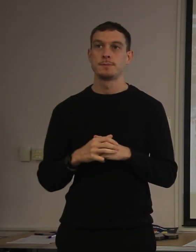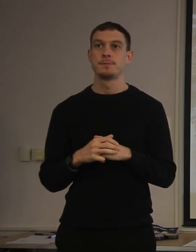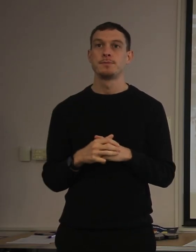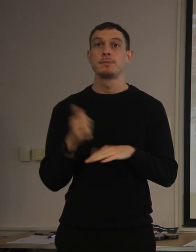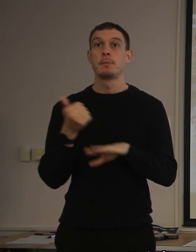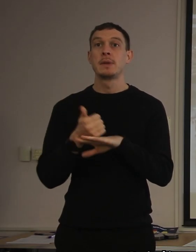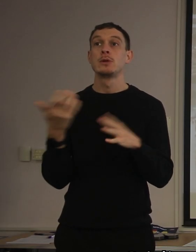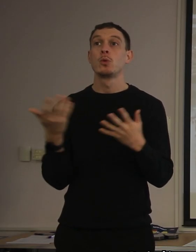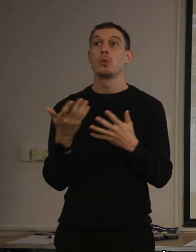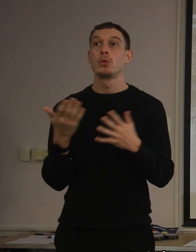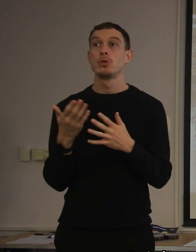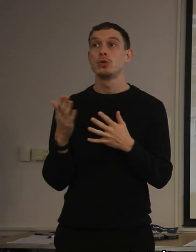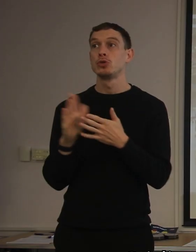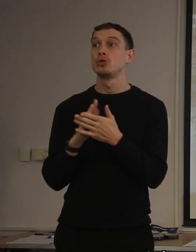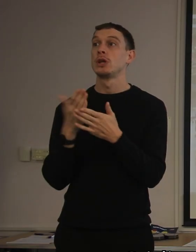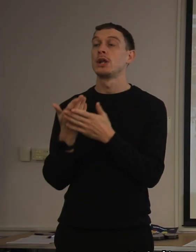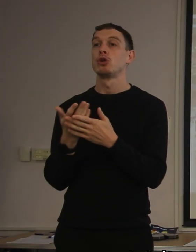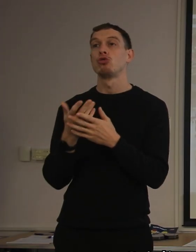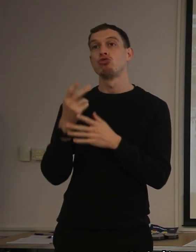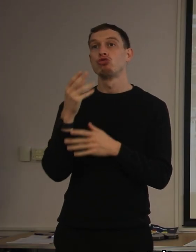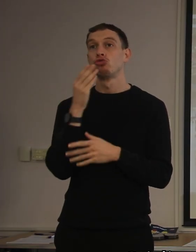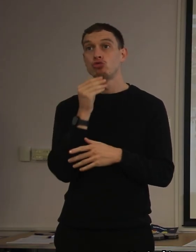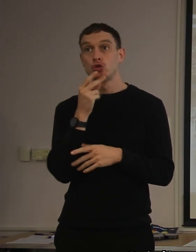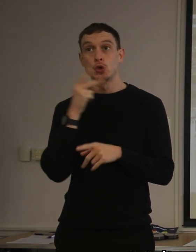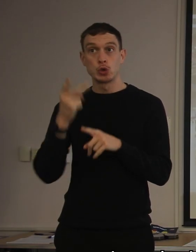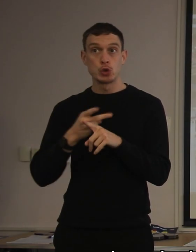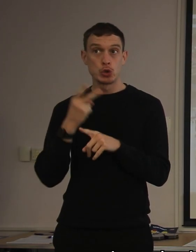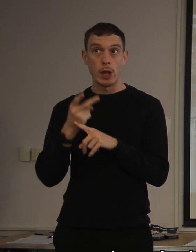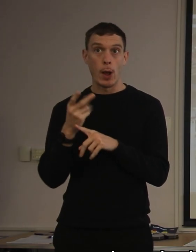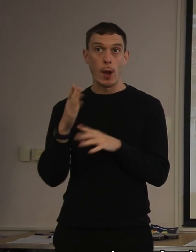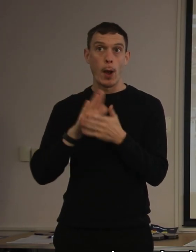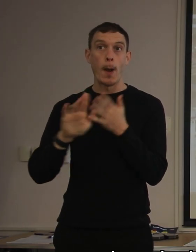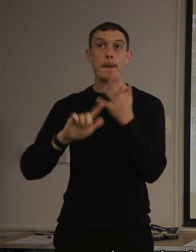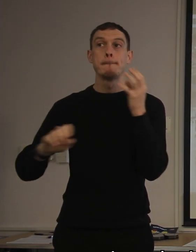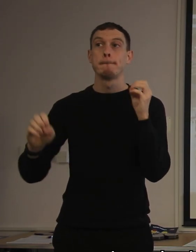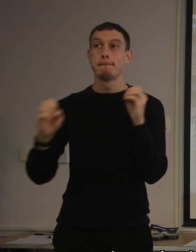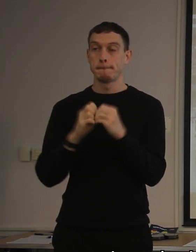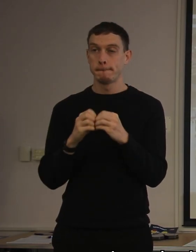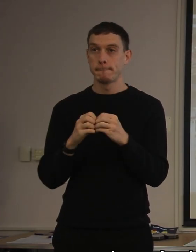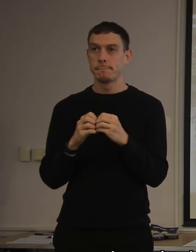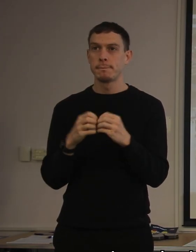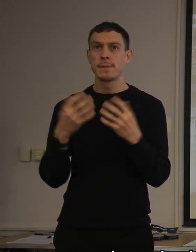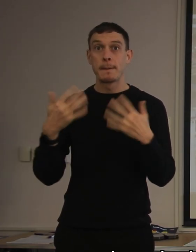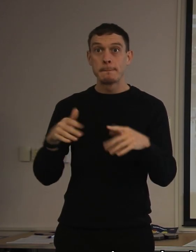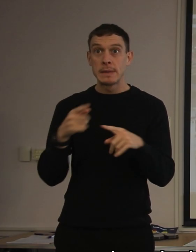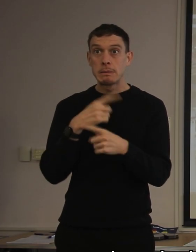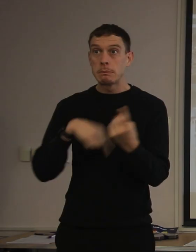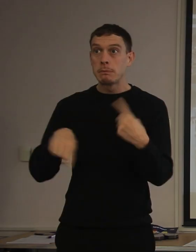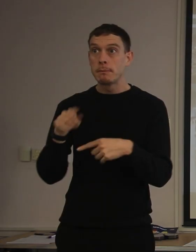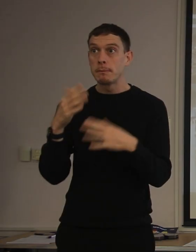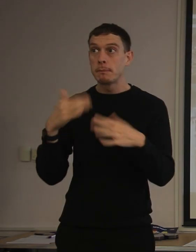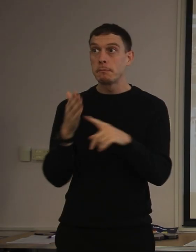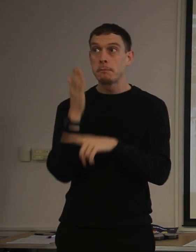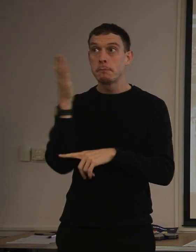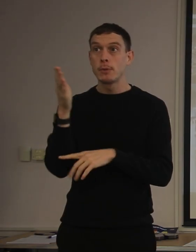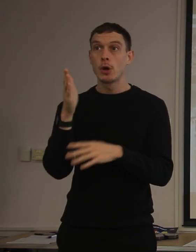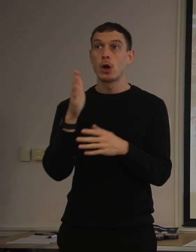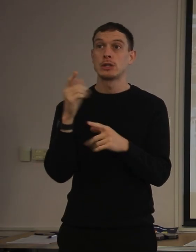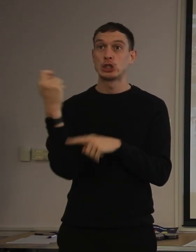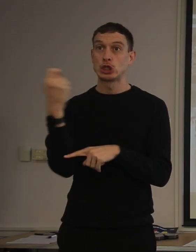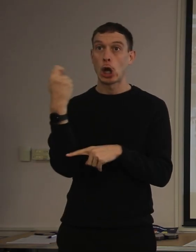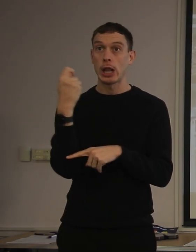the Stirling Reuse Hub. Just a quick show of hands, has anyone been to visit the Reuse Hub in Stirling?